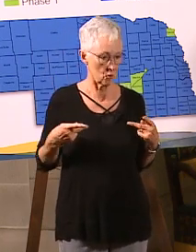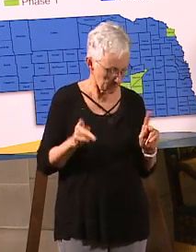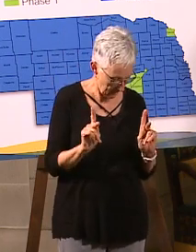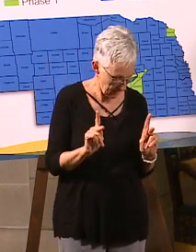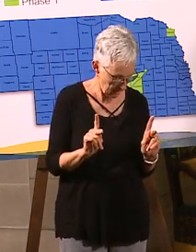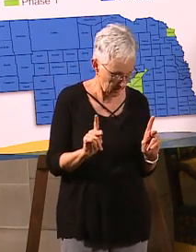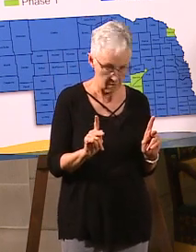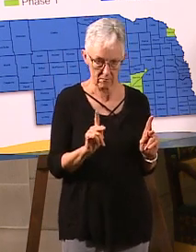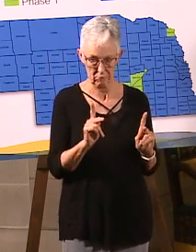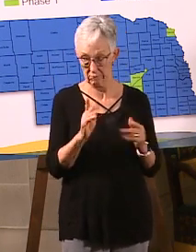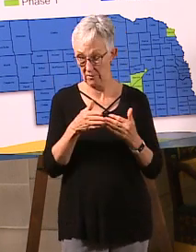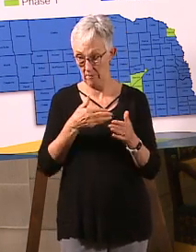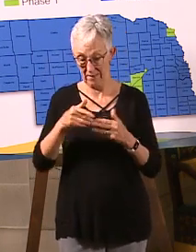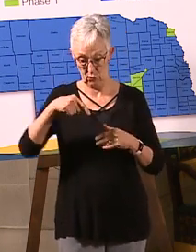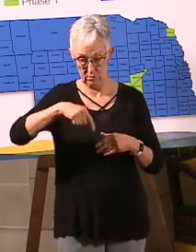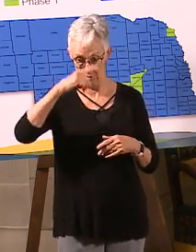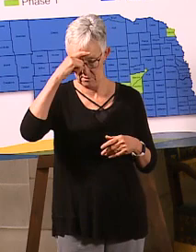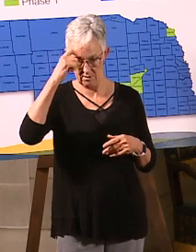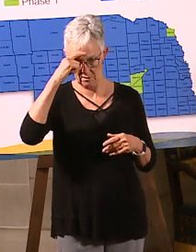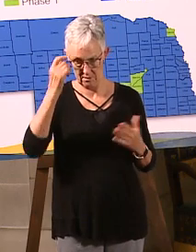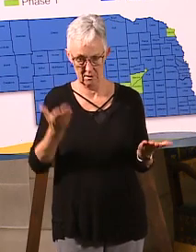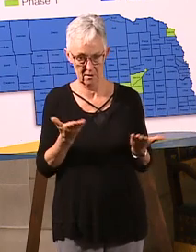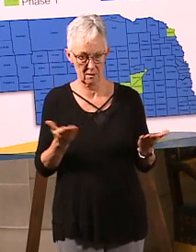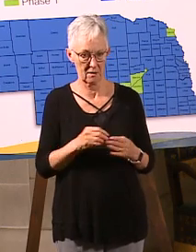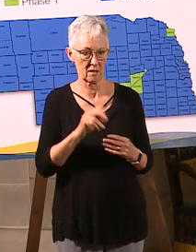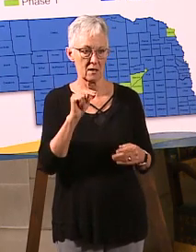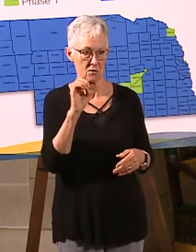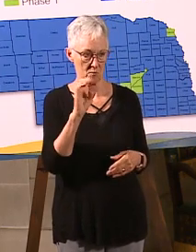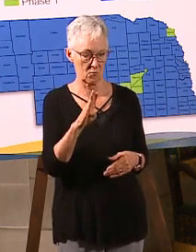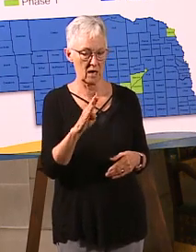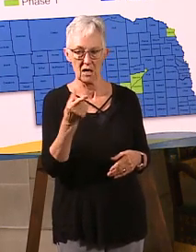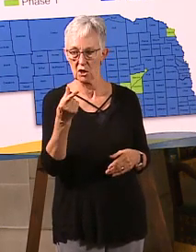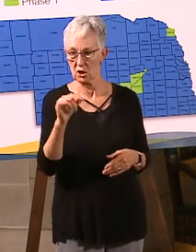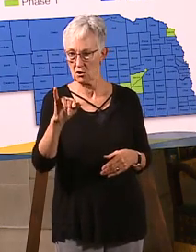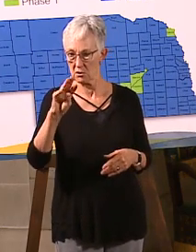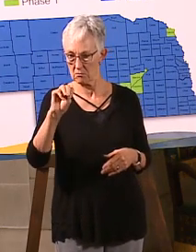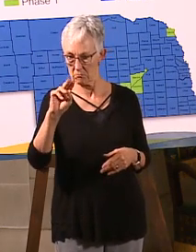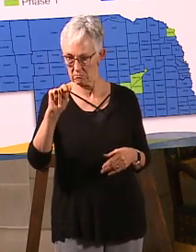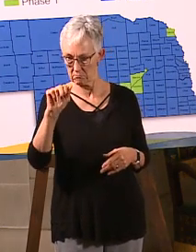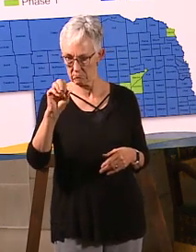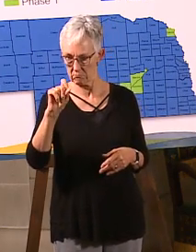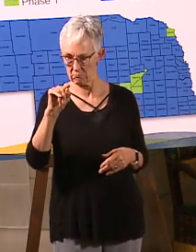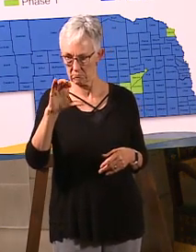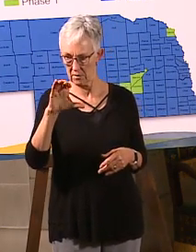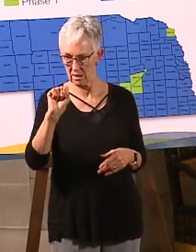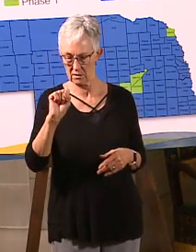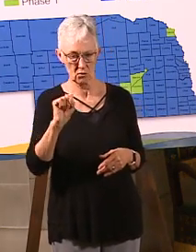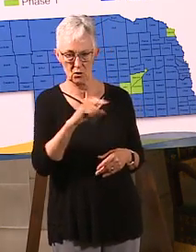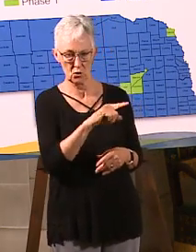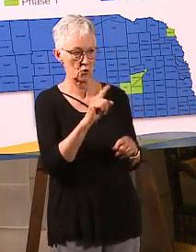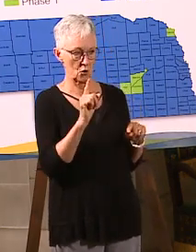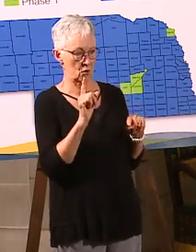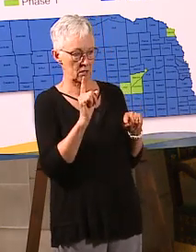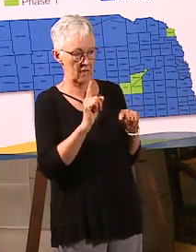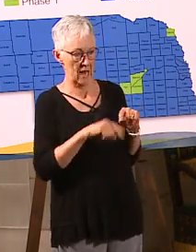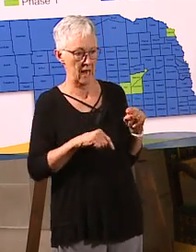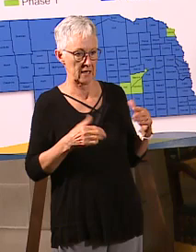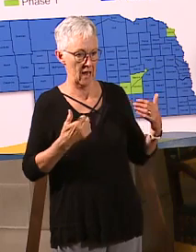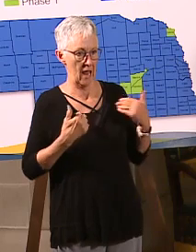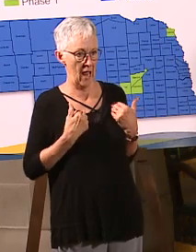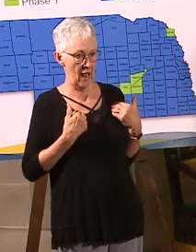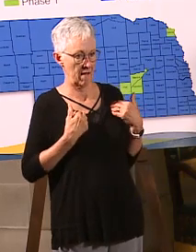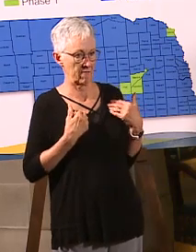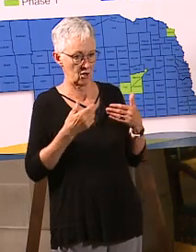this summer in Nebraska, but that would be allowed. Gymnastics, again, you can't have the close contact on that.